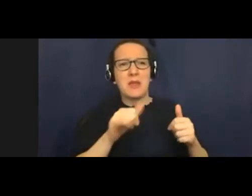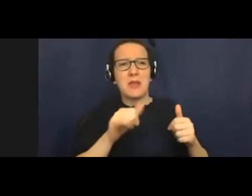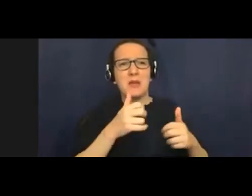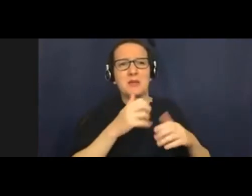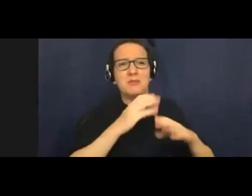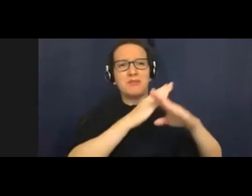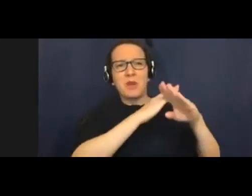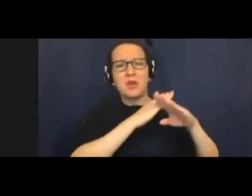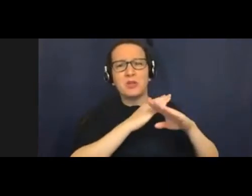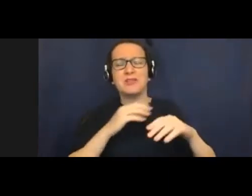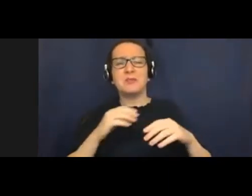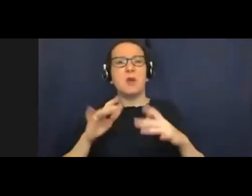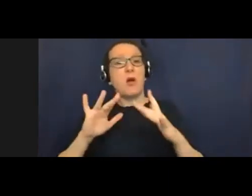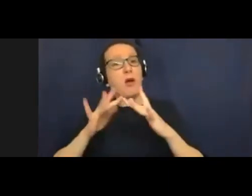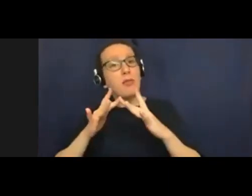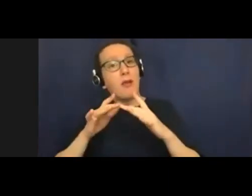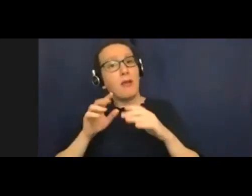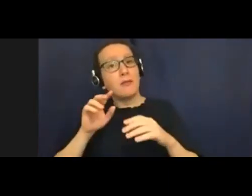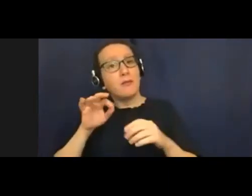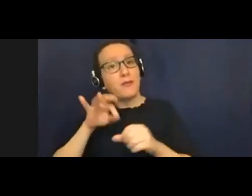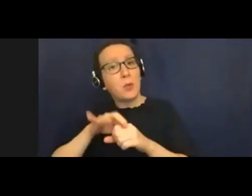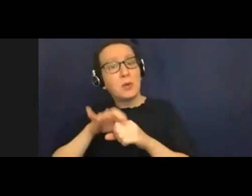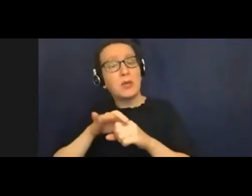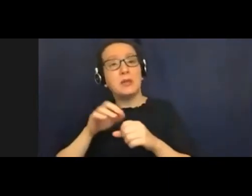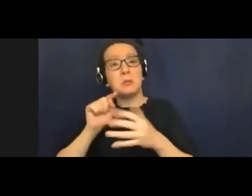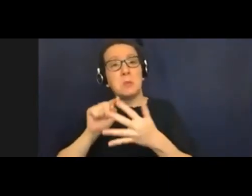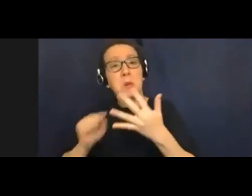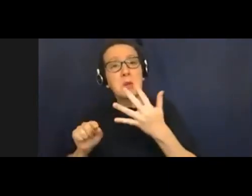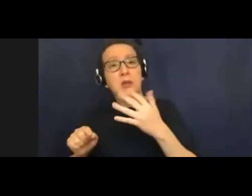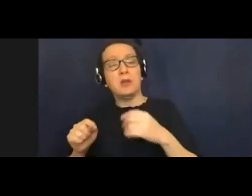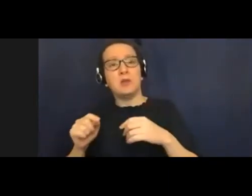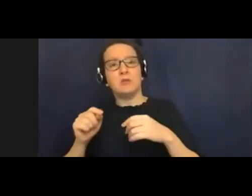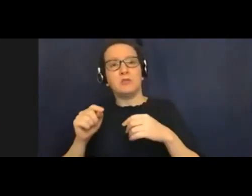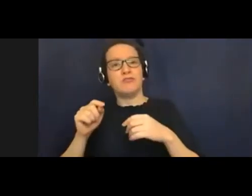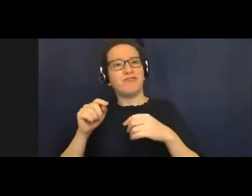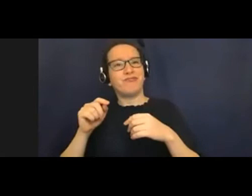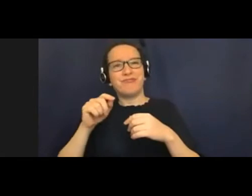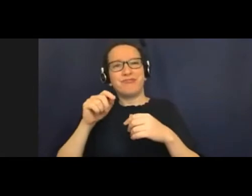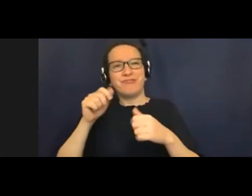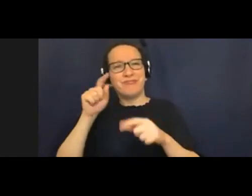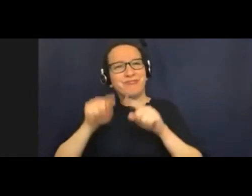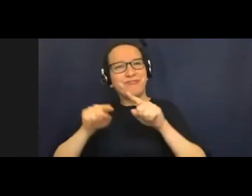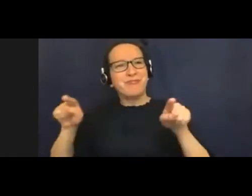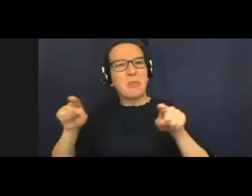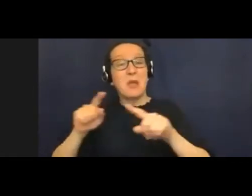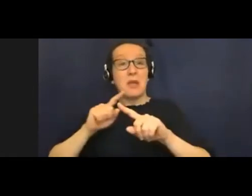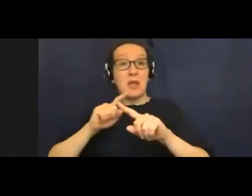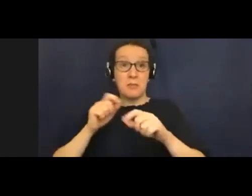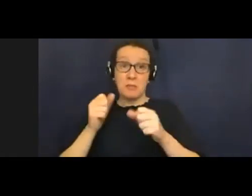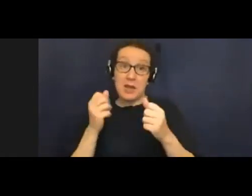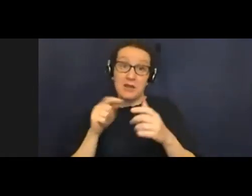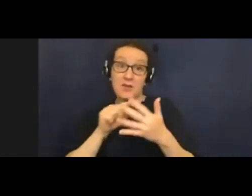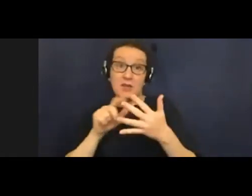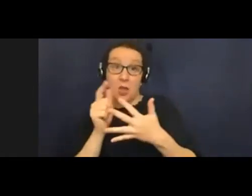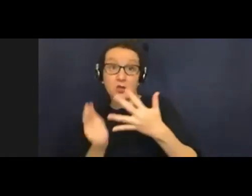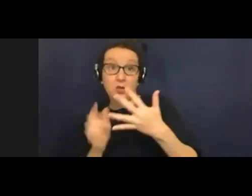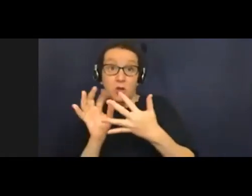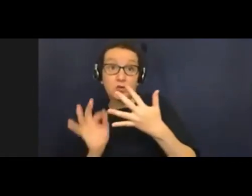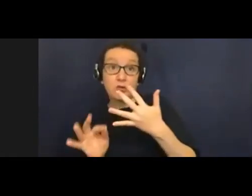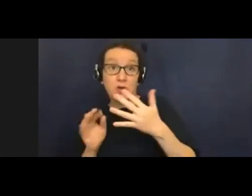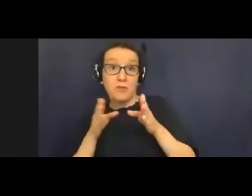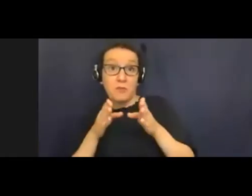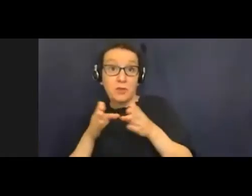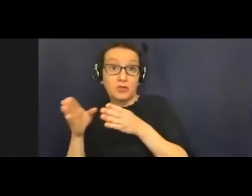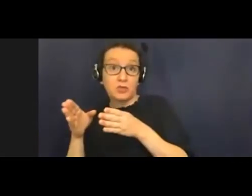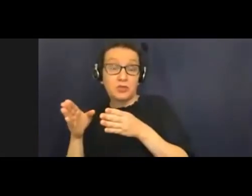measures could benefit the disability community if they were made permanent. That said, I do want to stress that these alternative measures don't mean